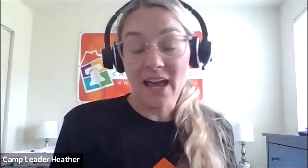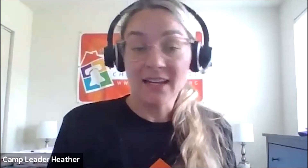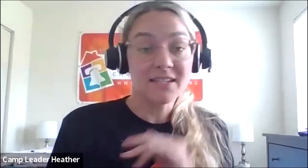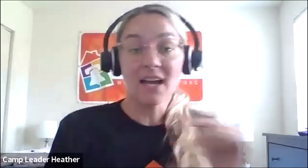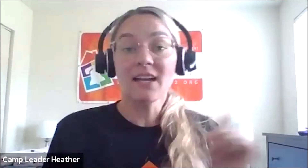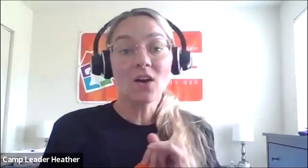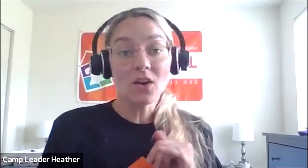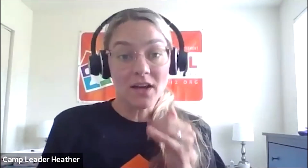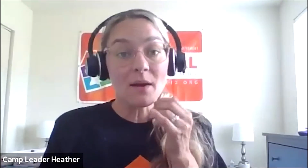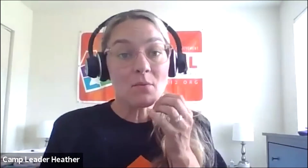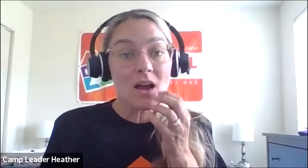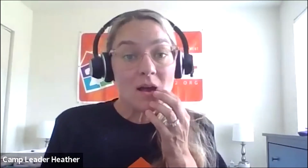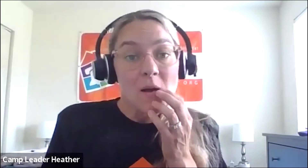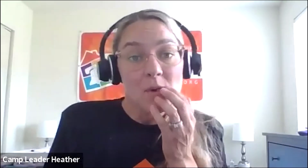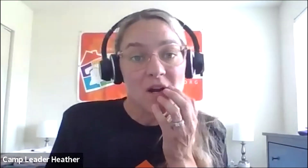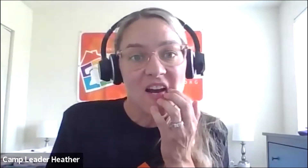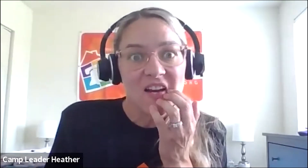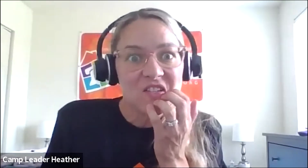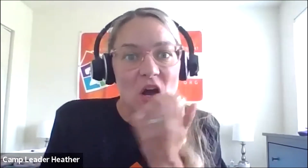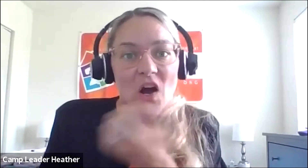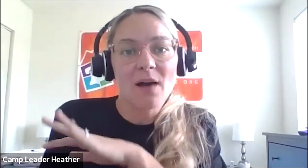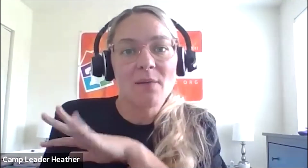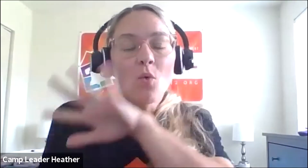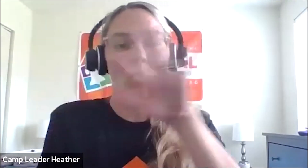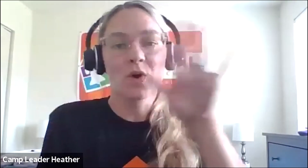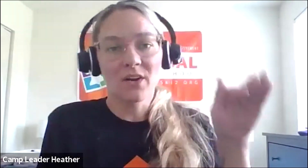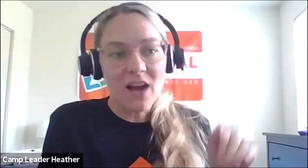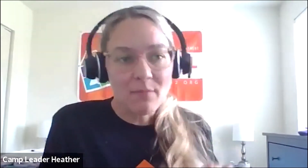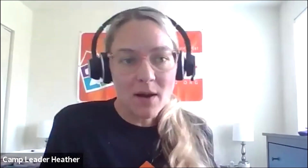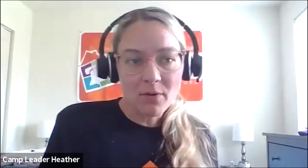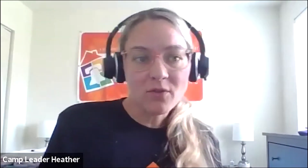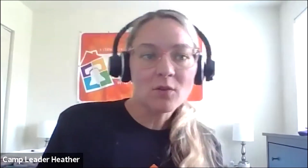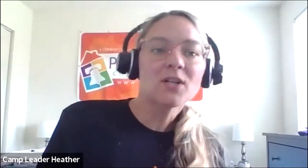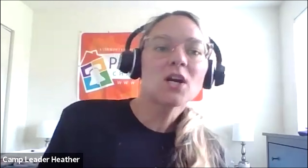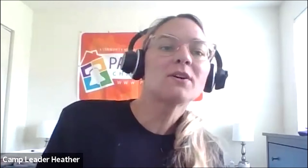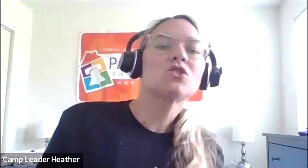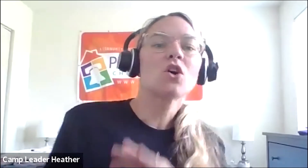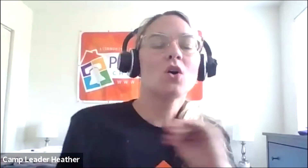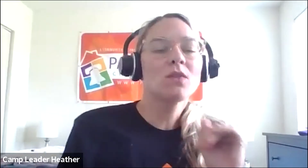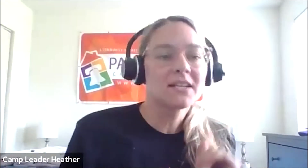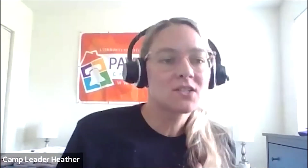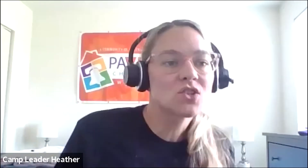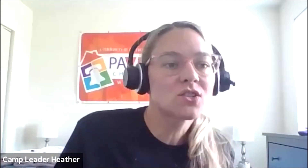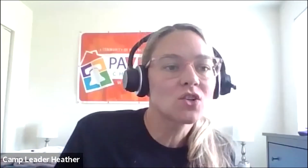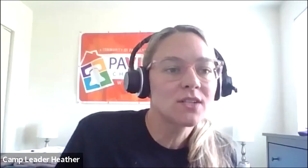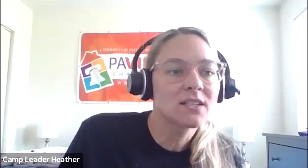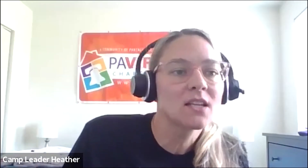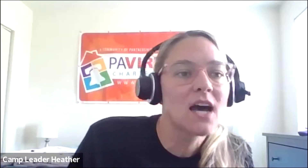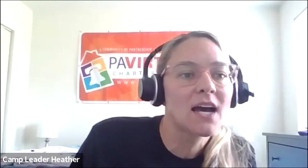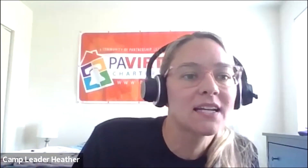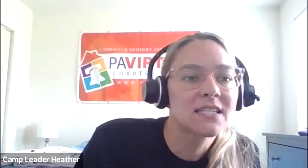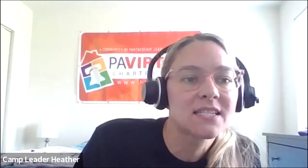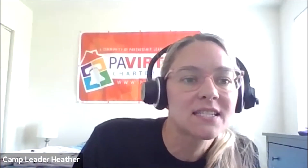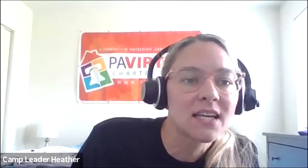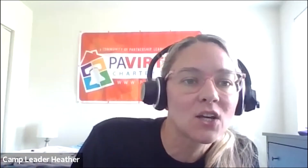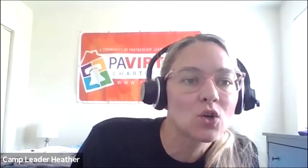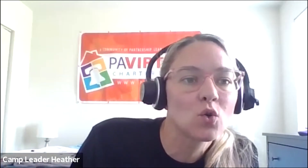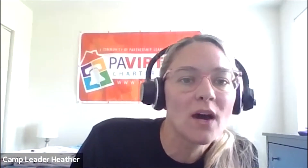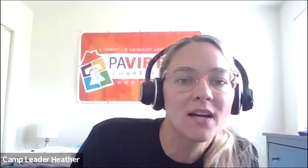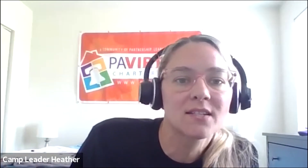any signing on camera, because we're gonna wrap up before we know it. So let's just go down the line and see who has